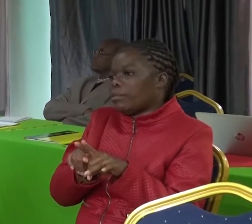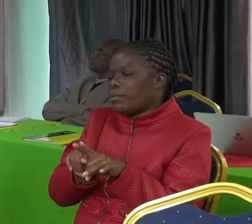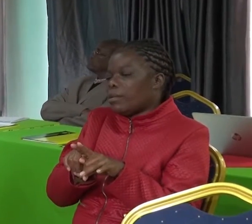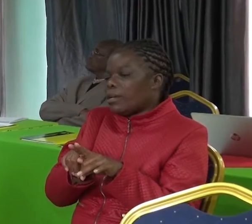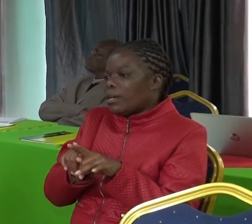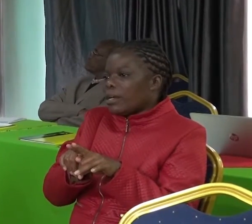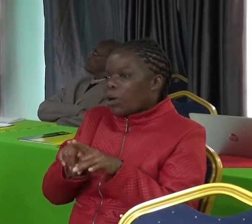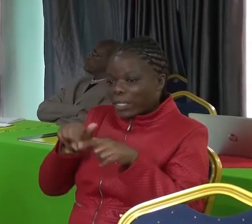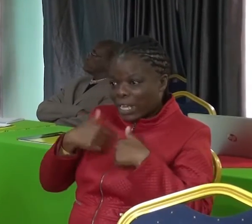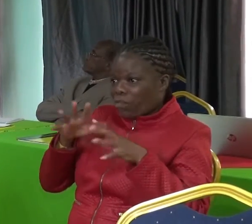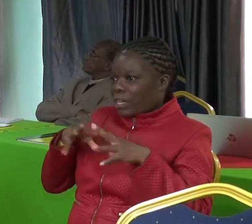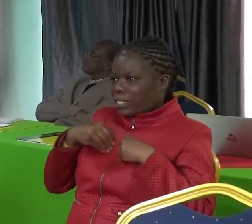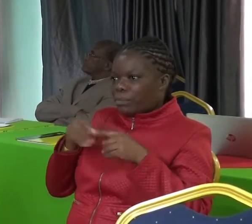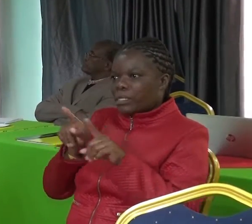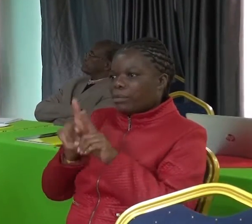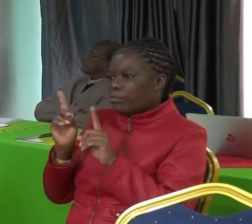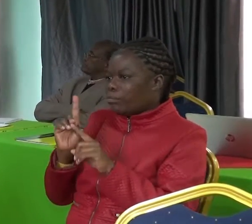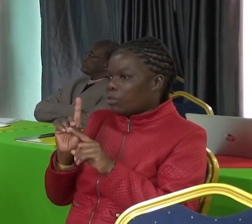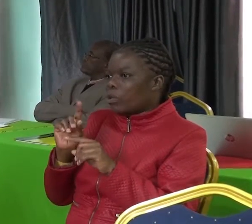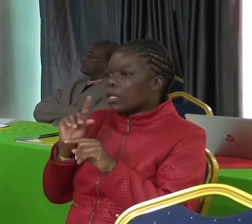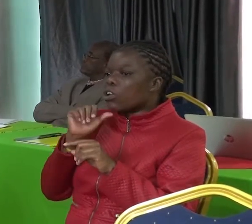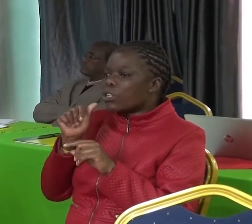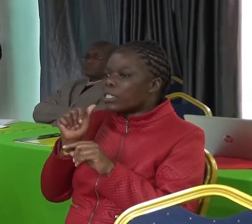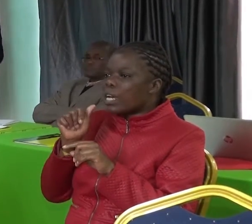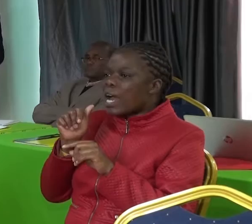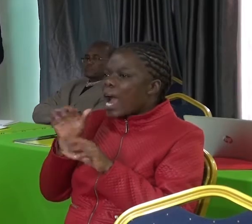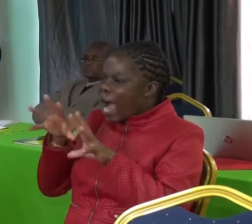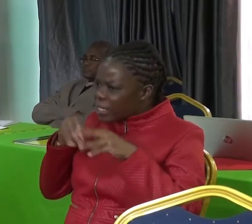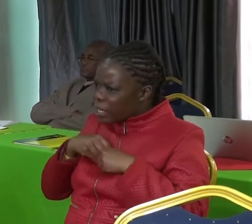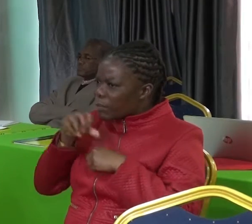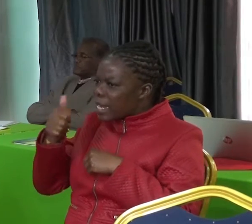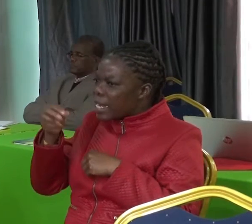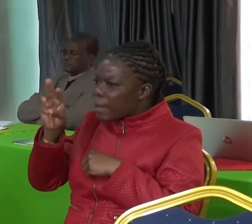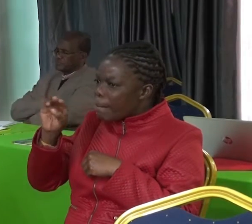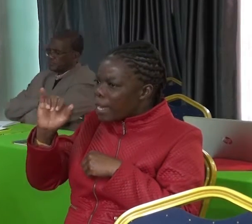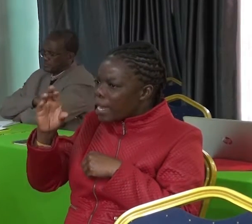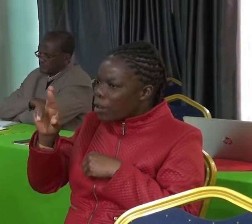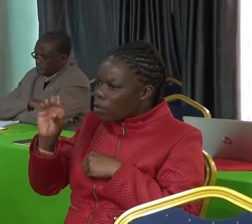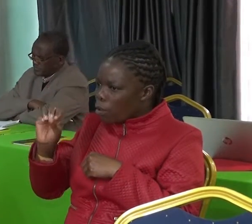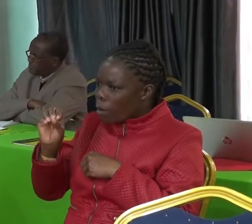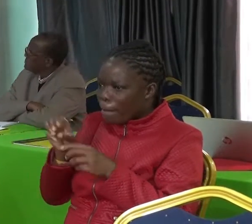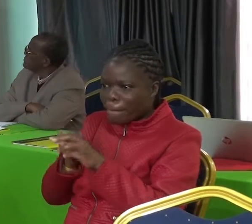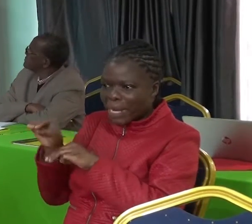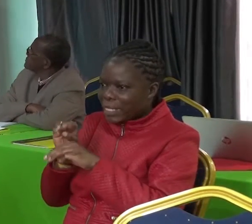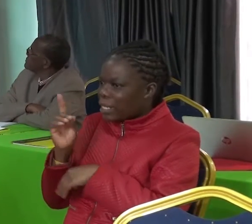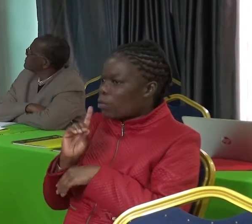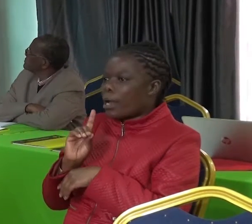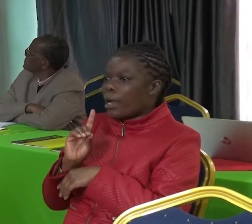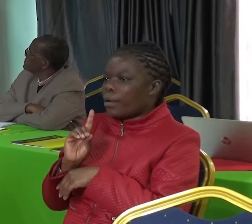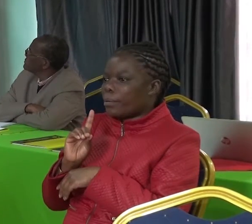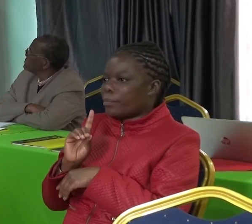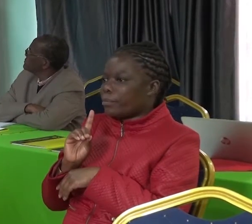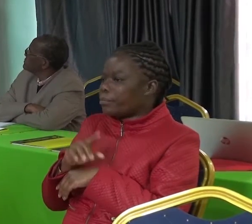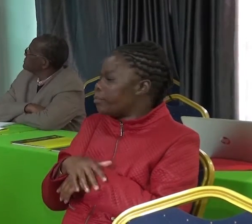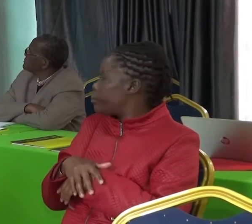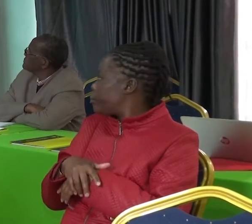not what we shall allow. We will not allow any micromanaging in the schools. No micromanaging.